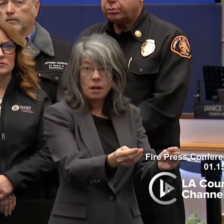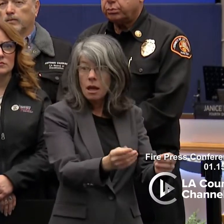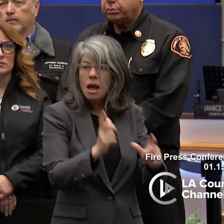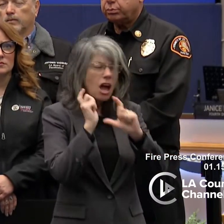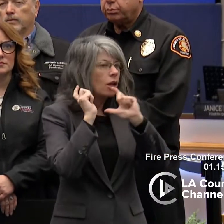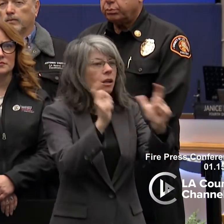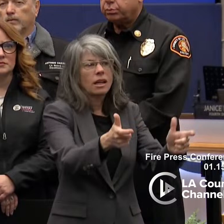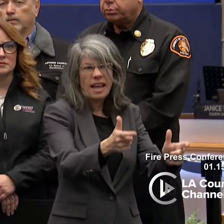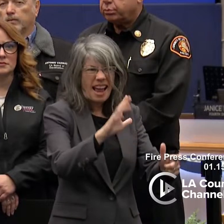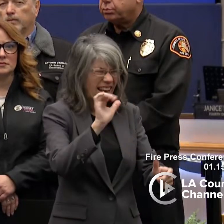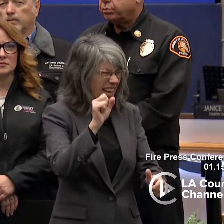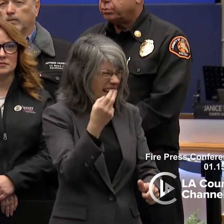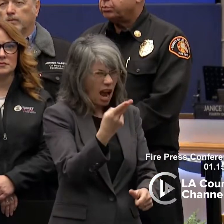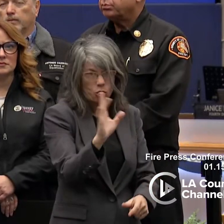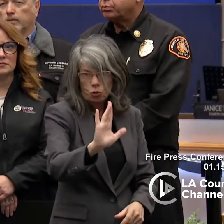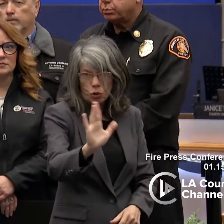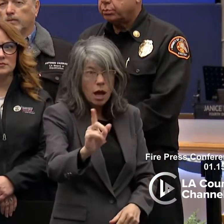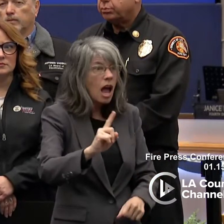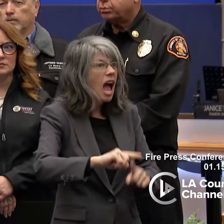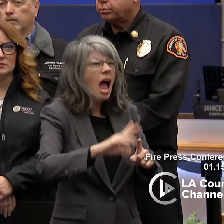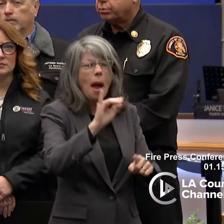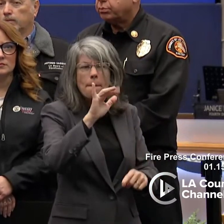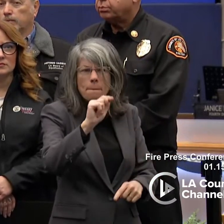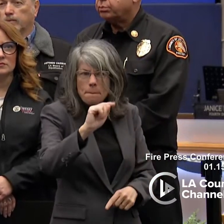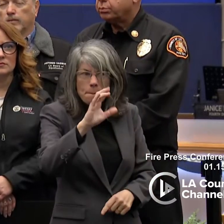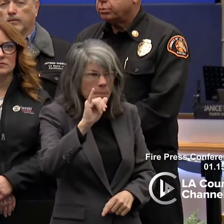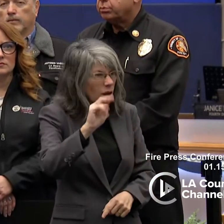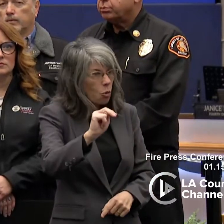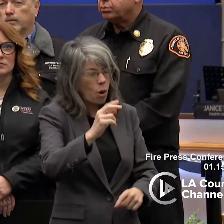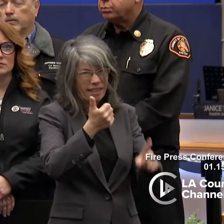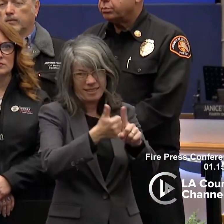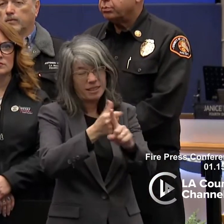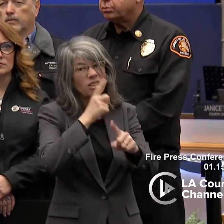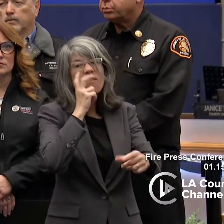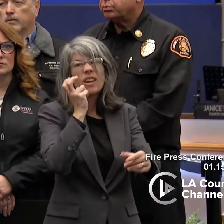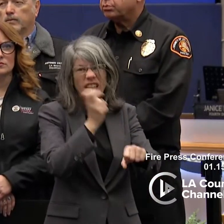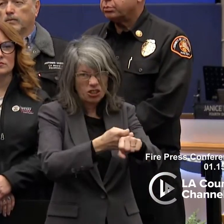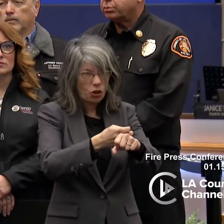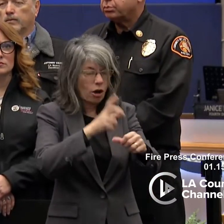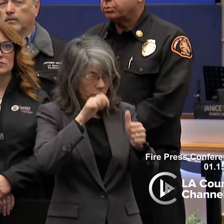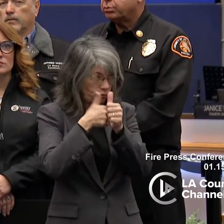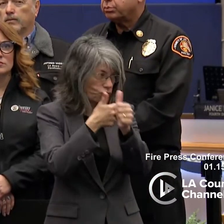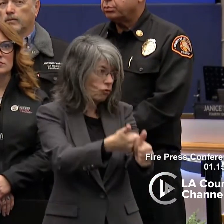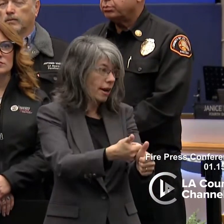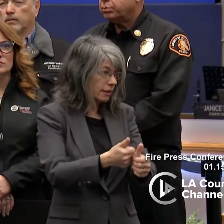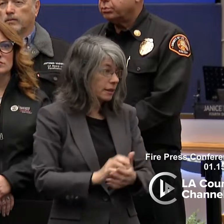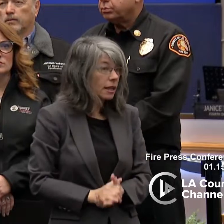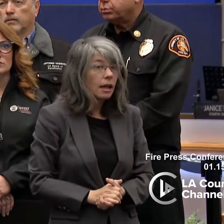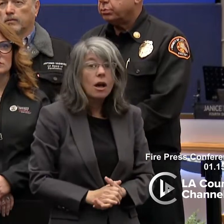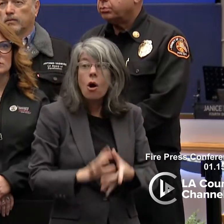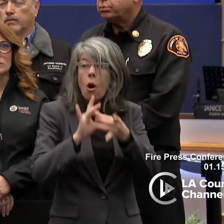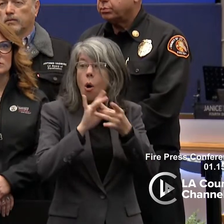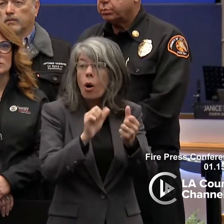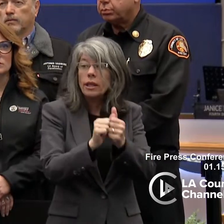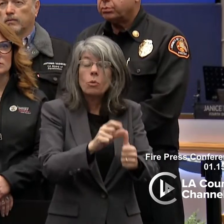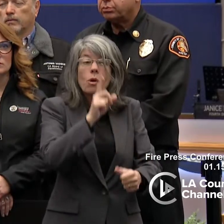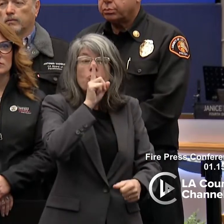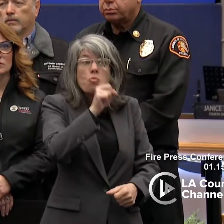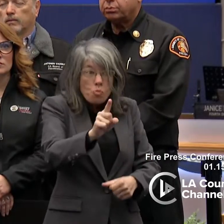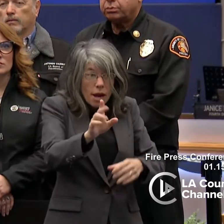donate cash. Do not even donate Bitcoin because it's very hard to track. Only deal with